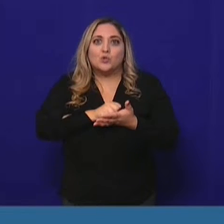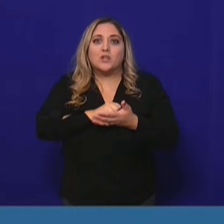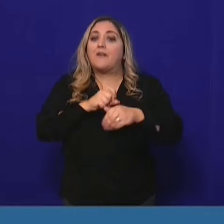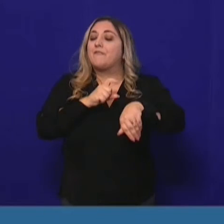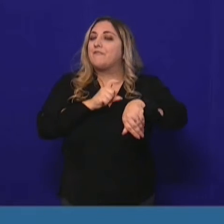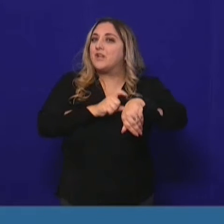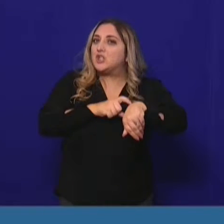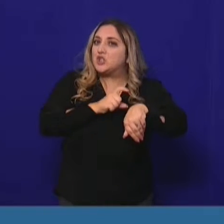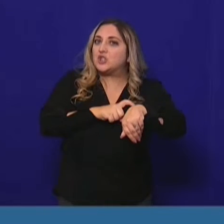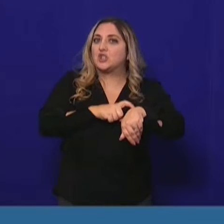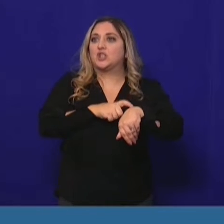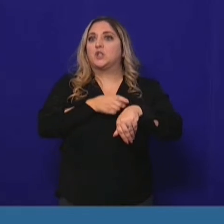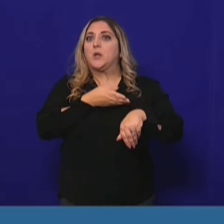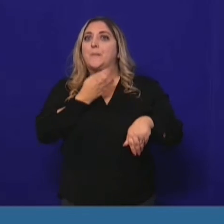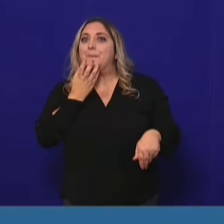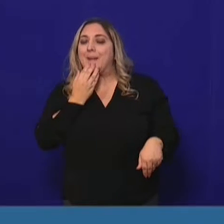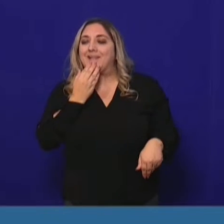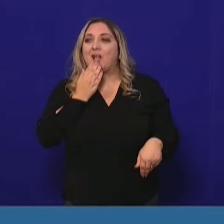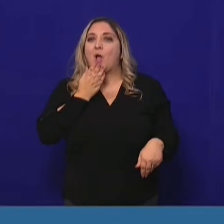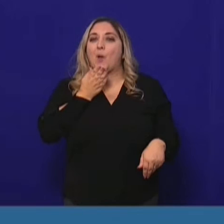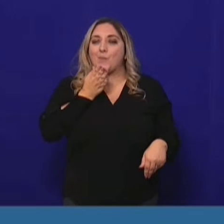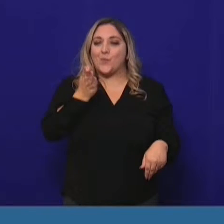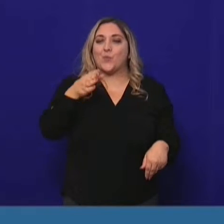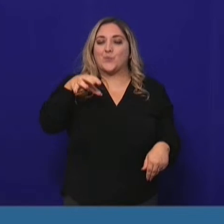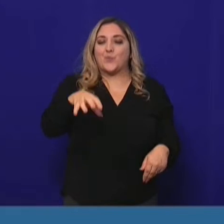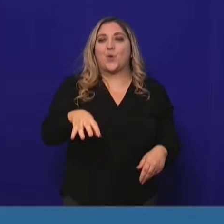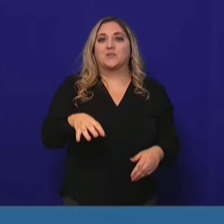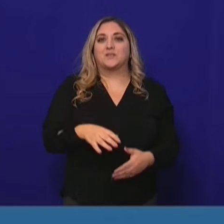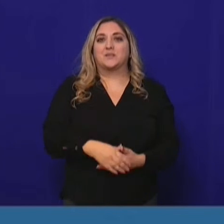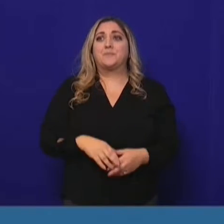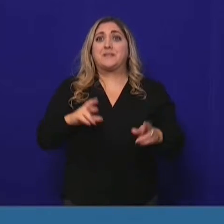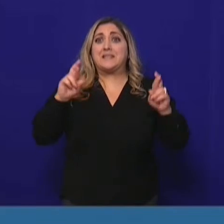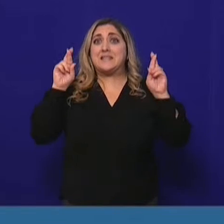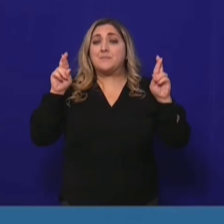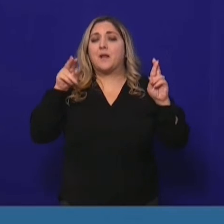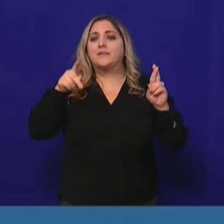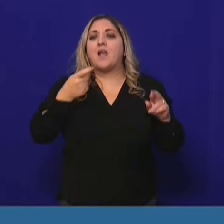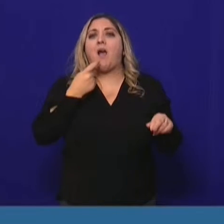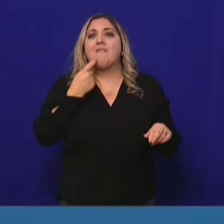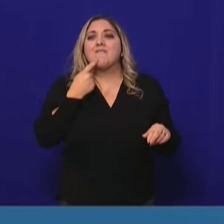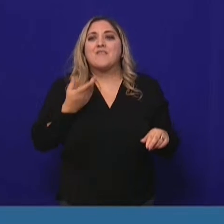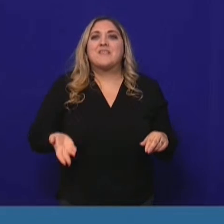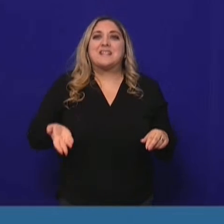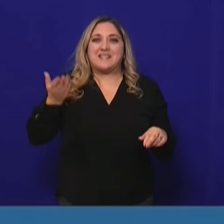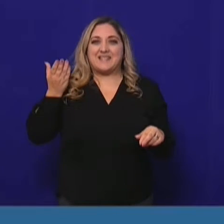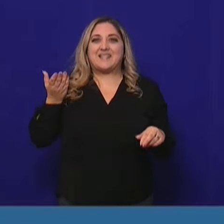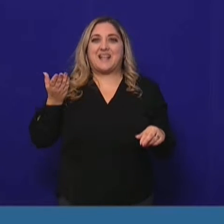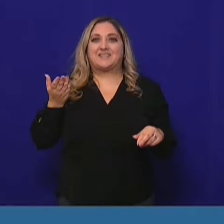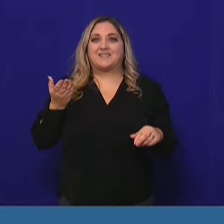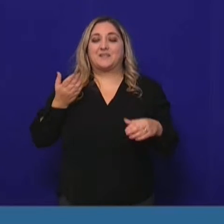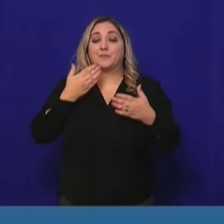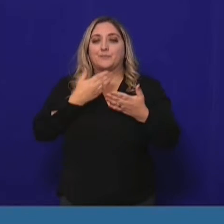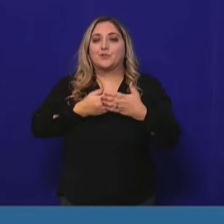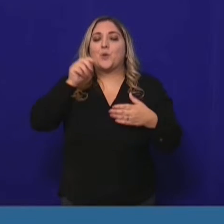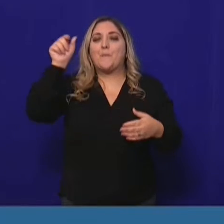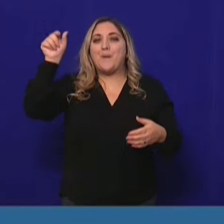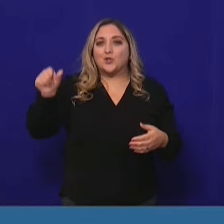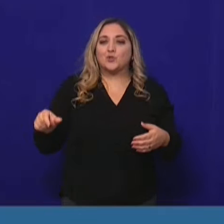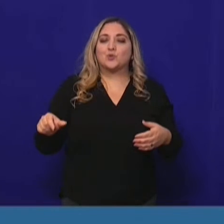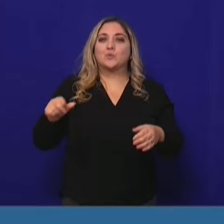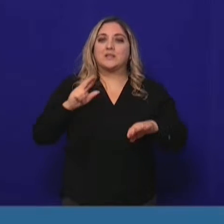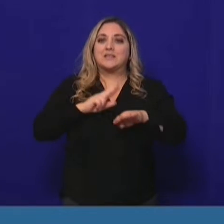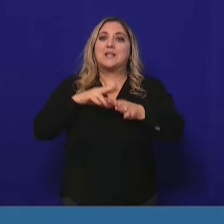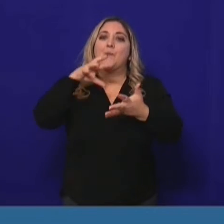ntukom l-appuntament għall-swab test. Aħna nisperaw li din tkun tista' tiffaċilita iktar il-mod ta' kif persuna jkun